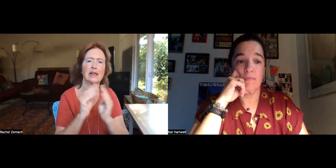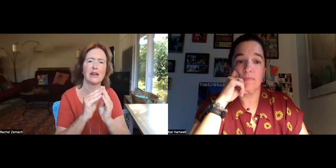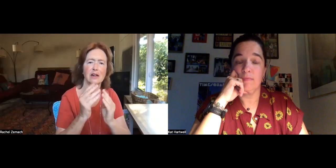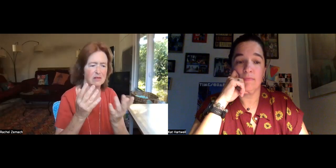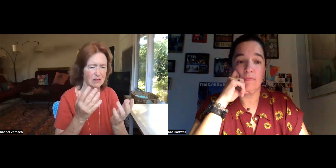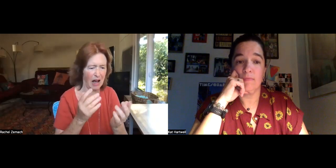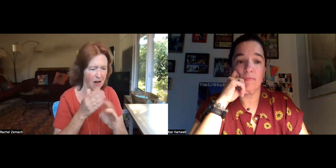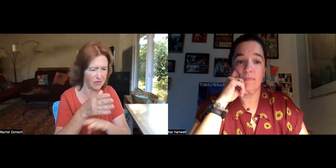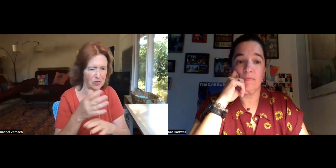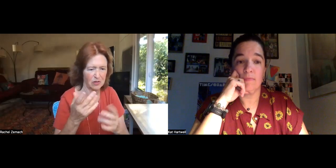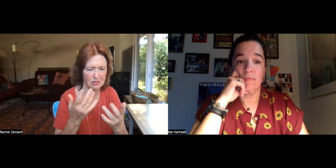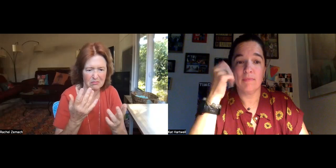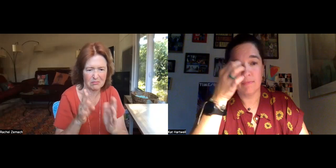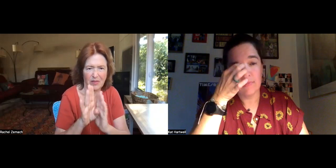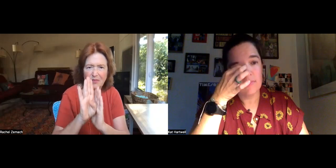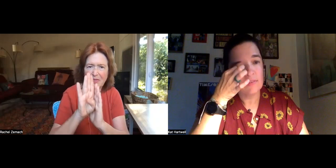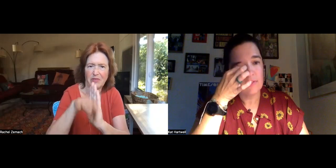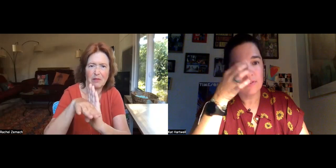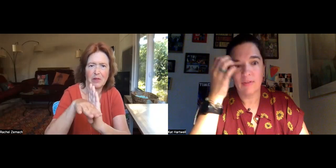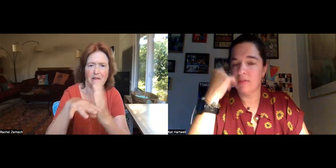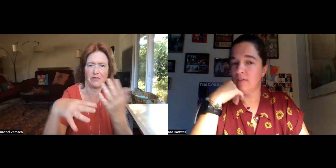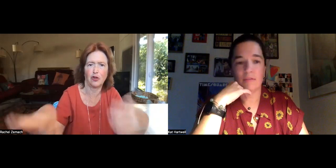meeting after 15 minutes. Finish